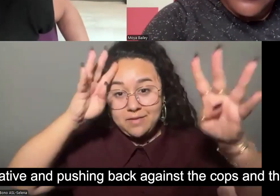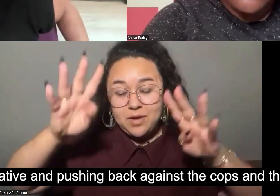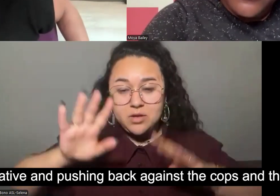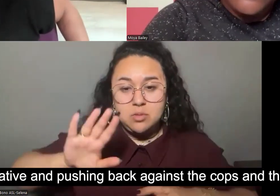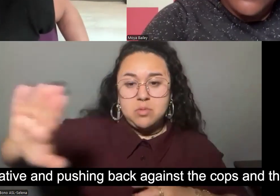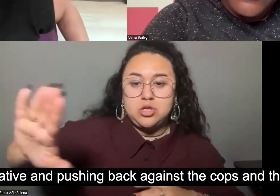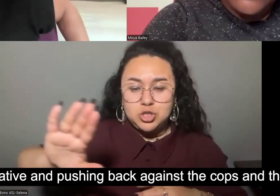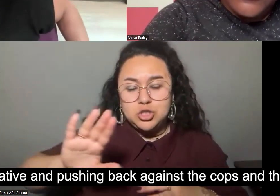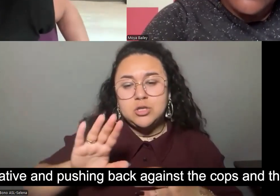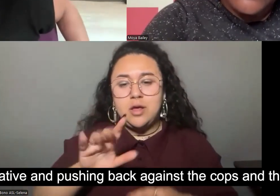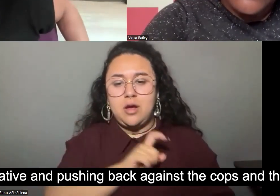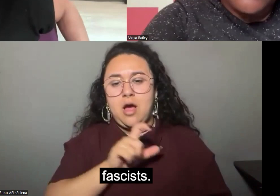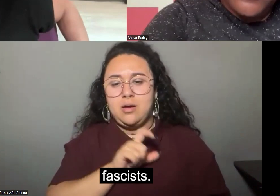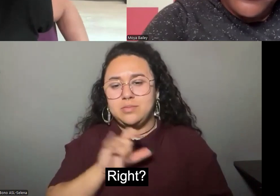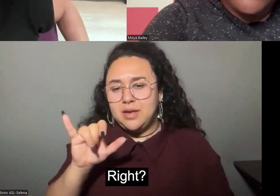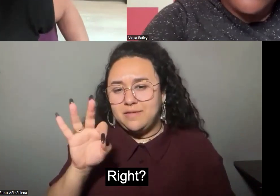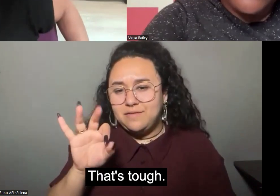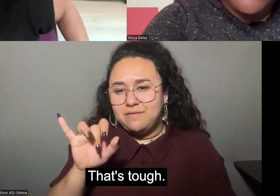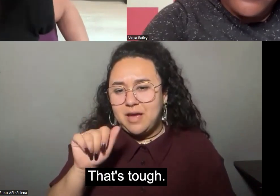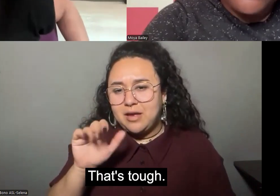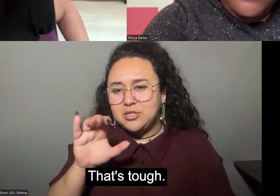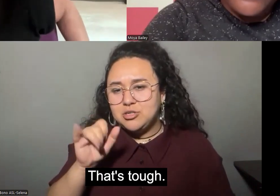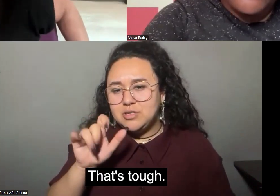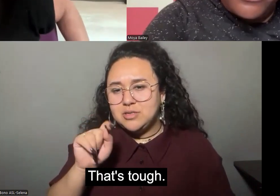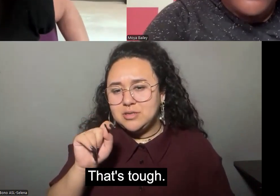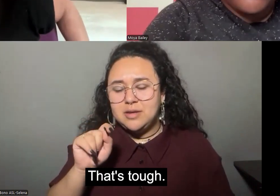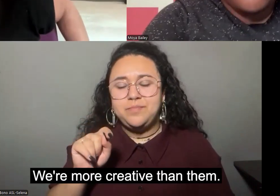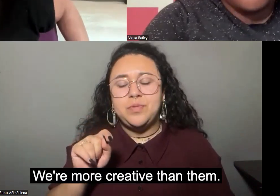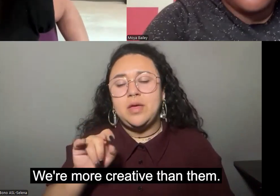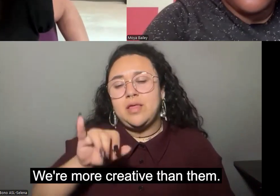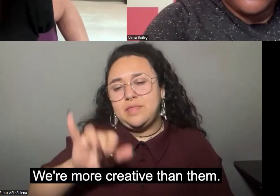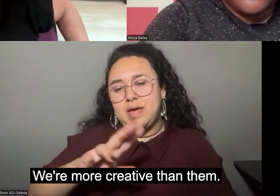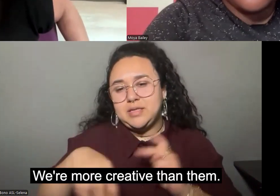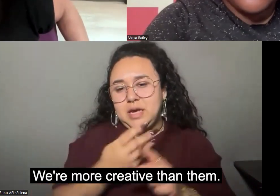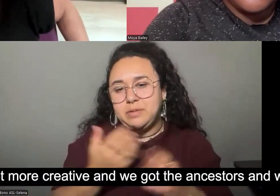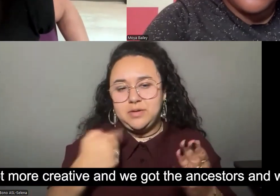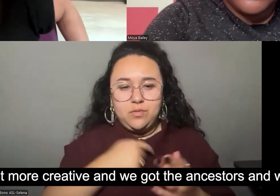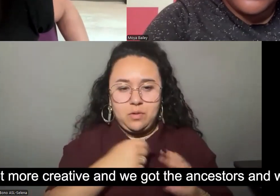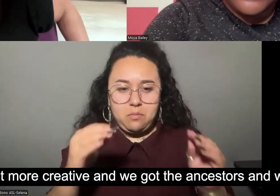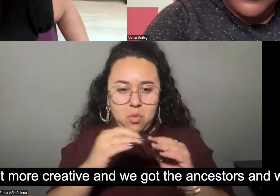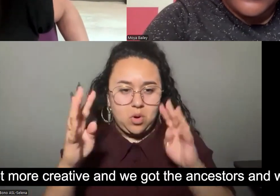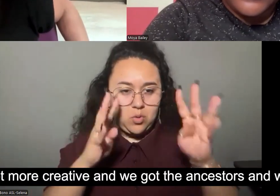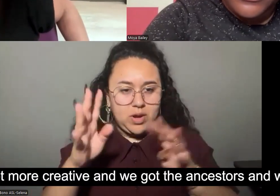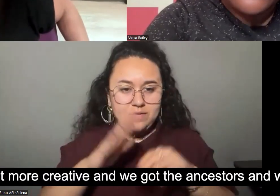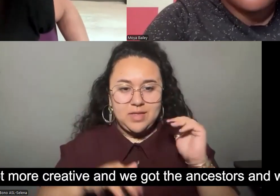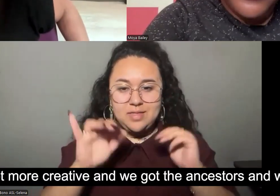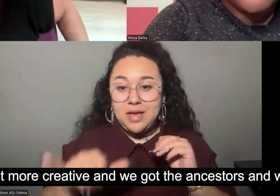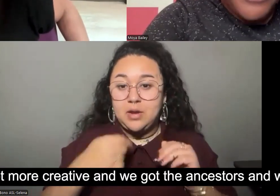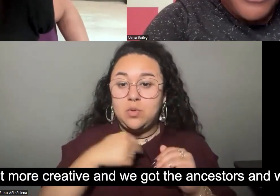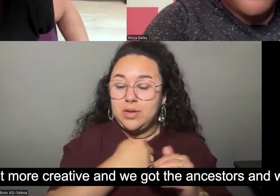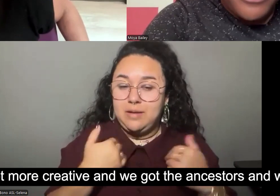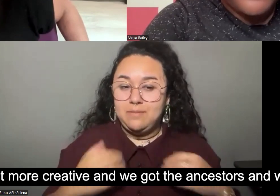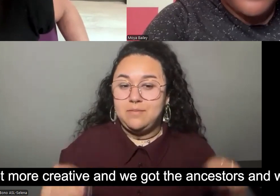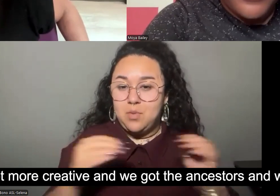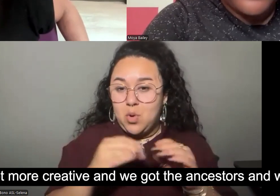the cops and the fascists? Right? So that stuff. We're more creative than them. Like we got more creative and we